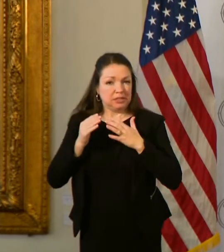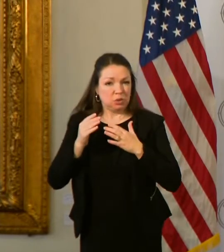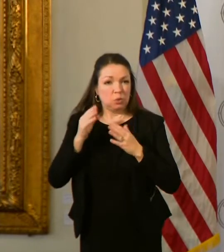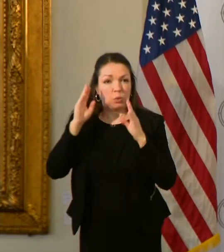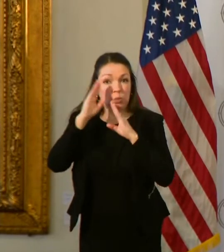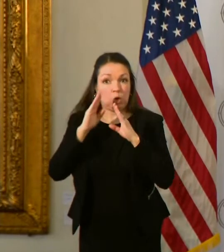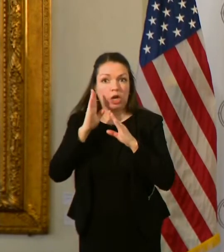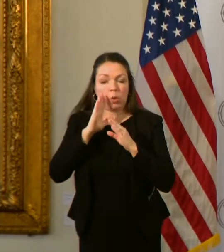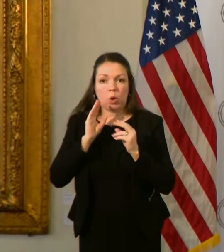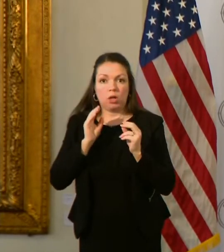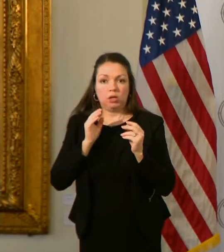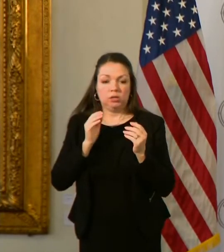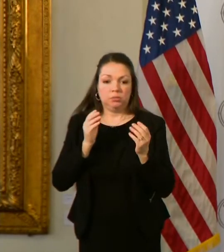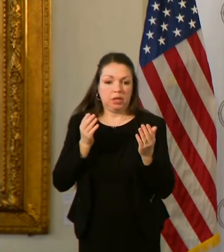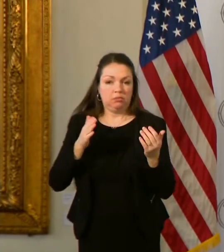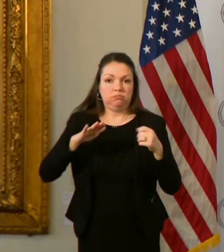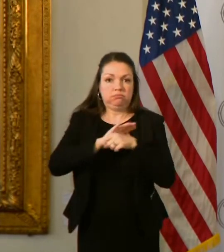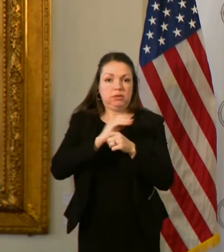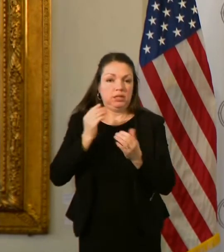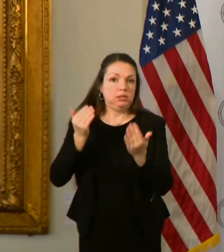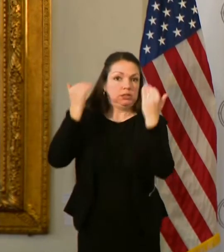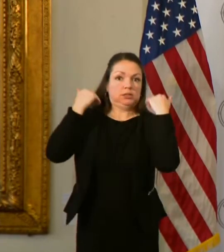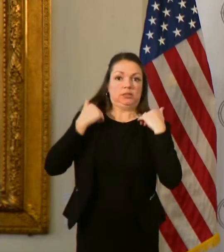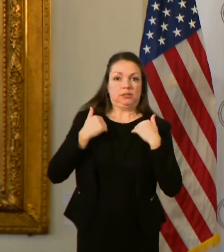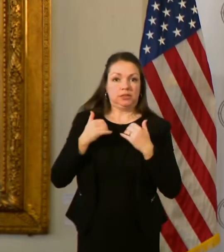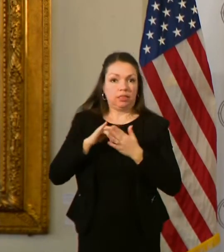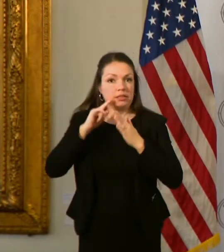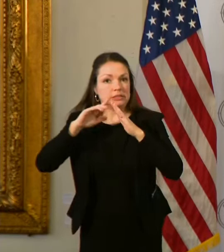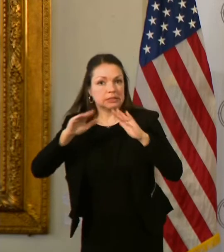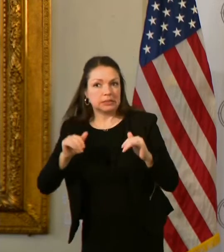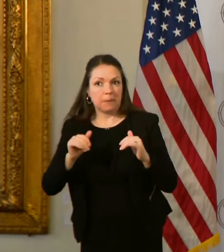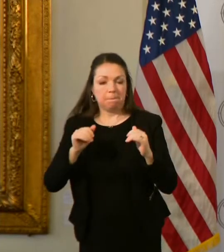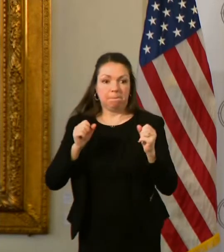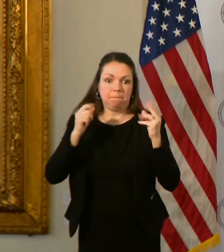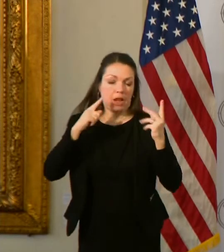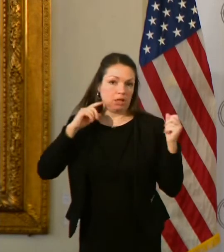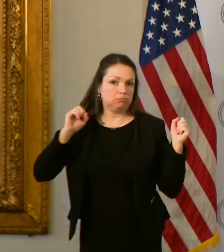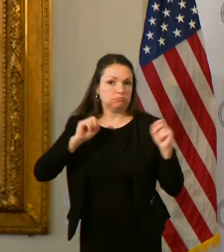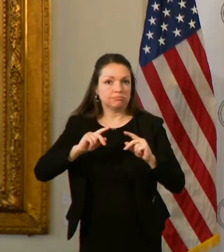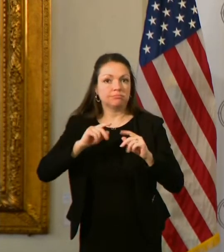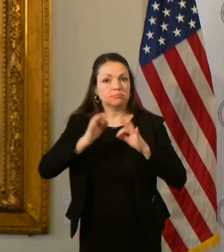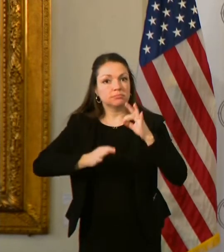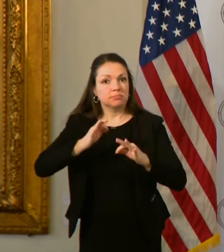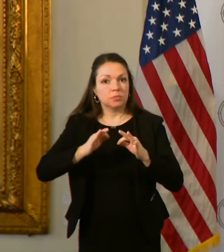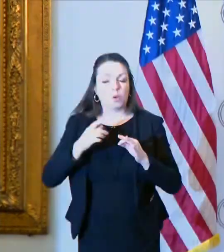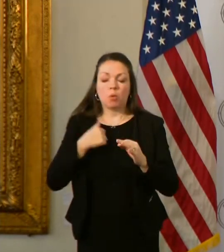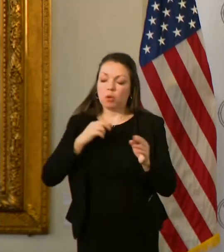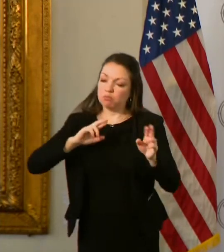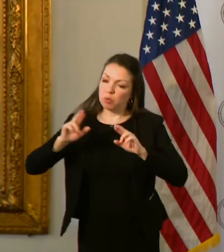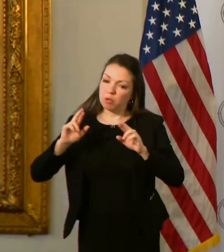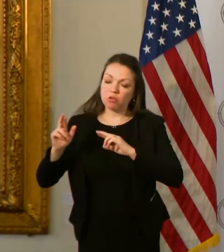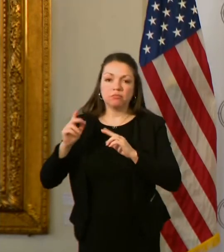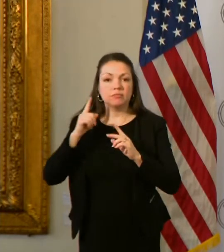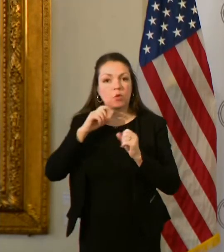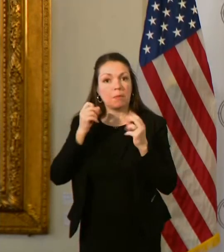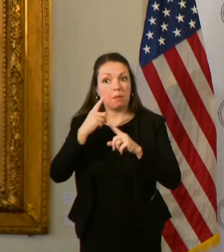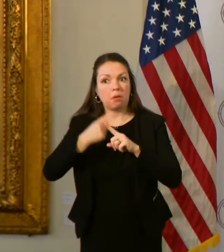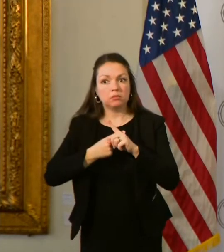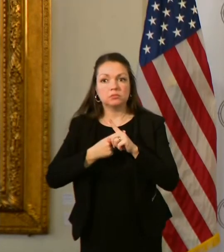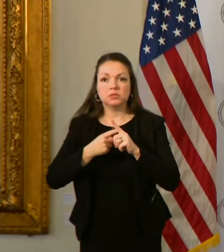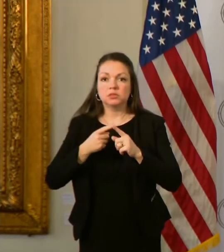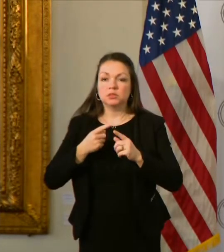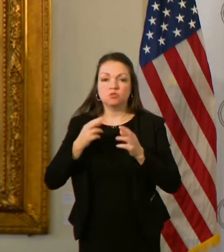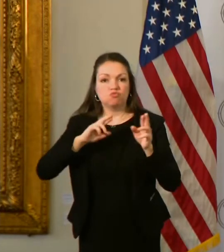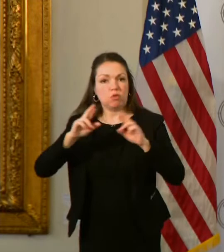our system, and we prepared. We prepared for months to be able to meet the challenge. And in fact,